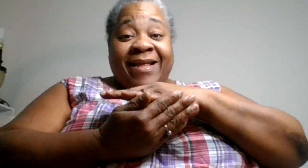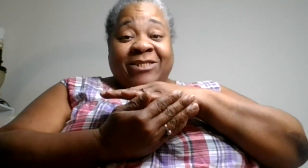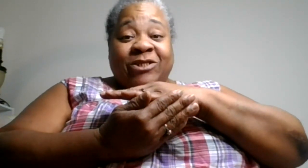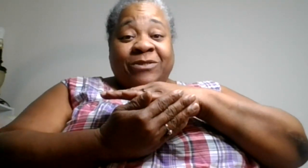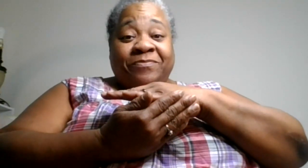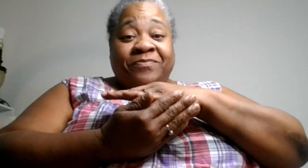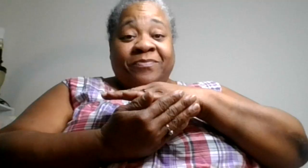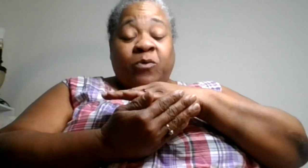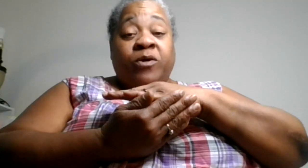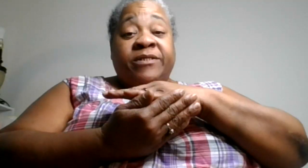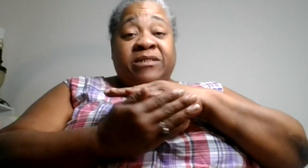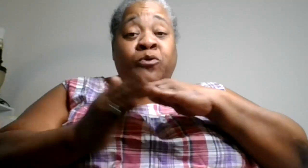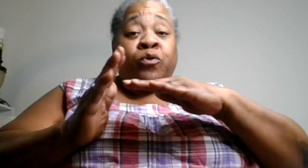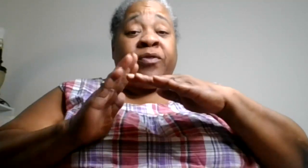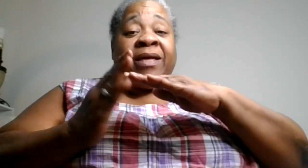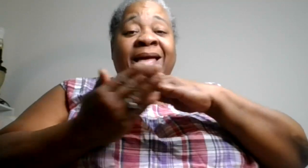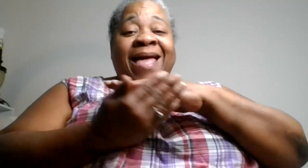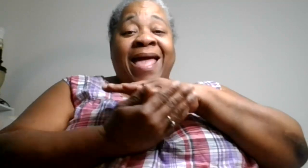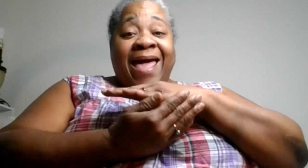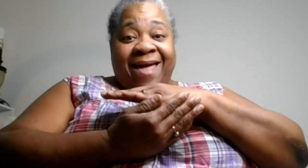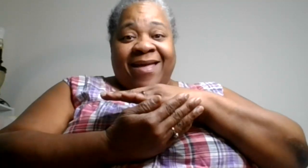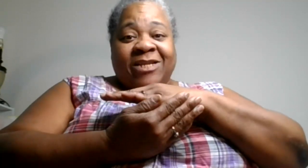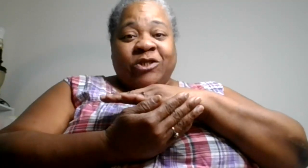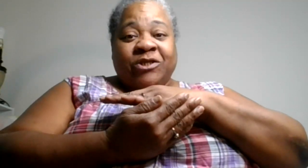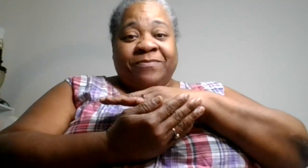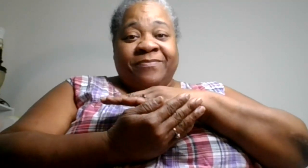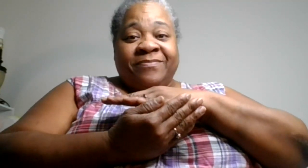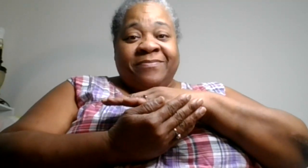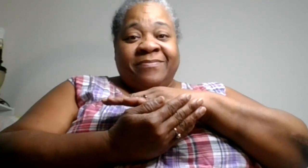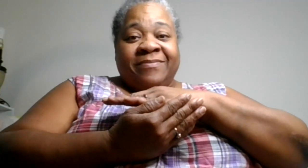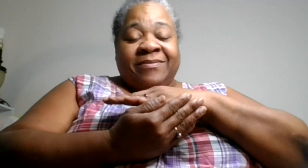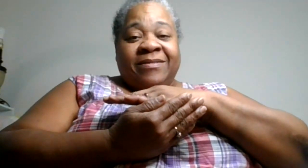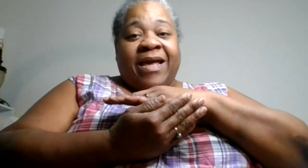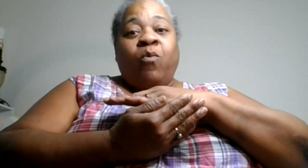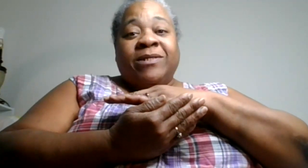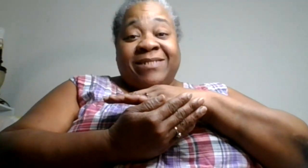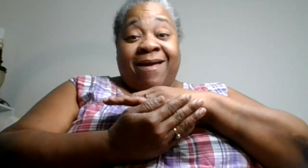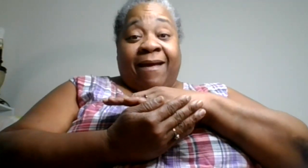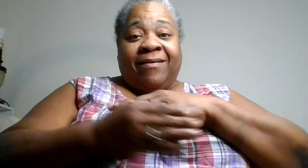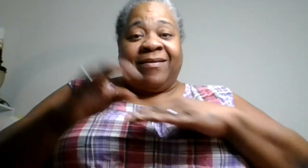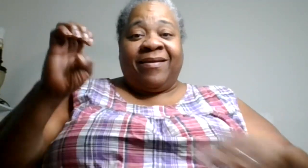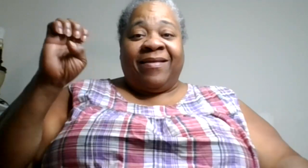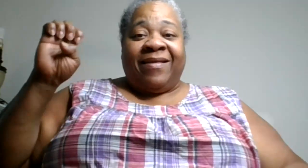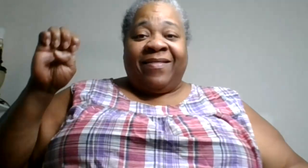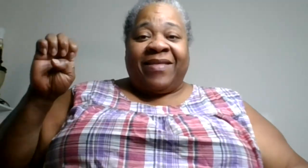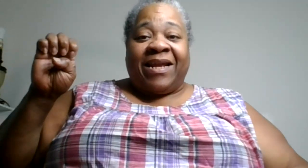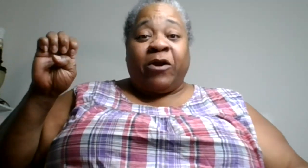Edge. You want a smooth edge. Okay, once again, the letter